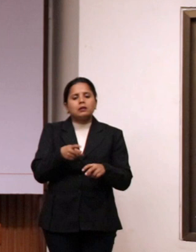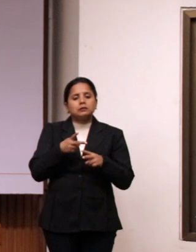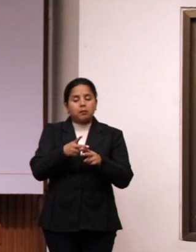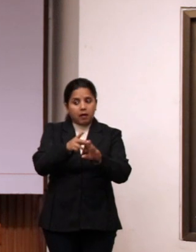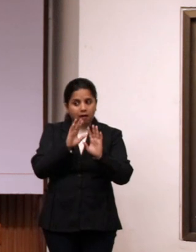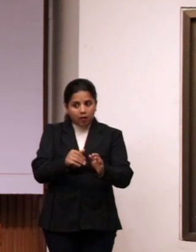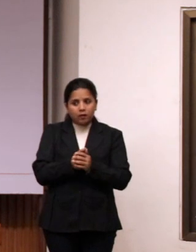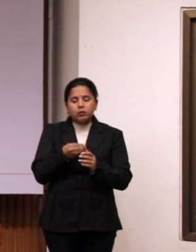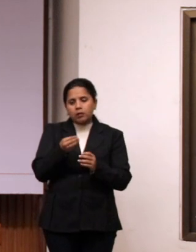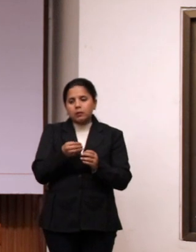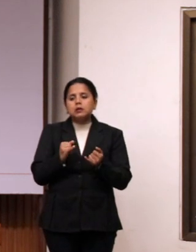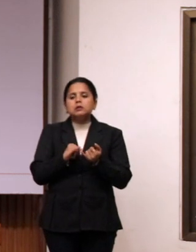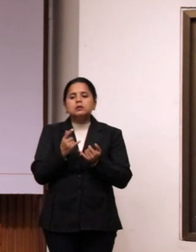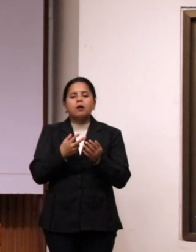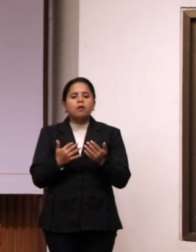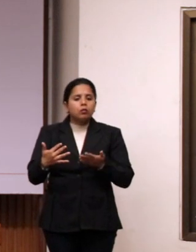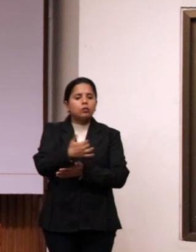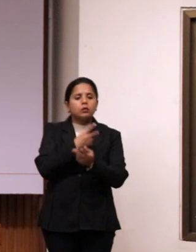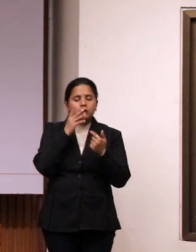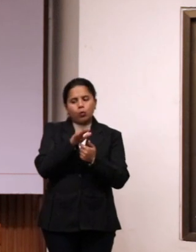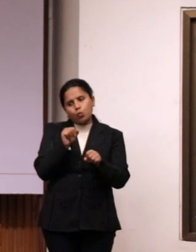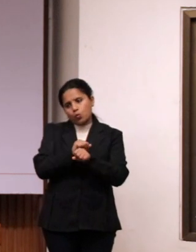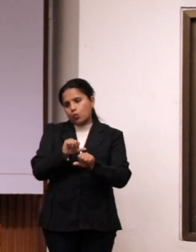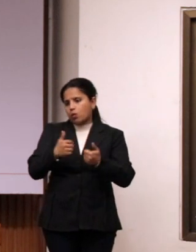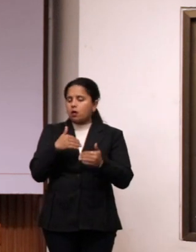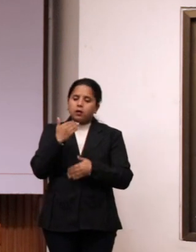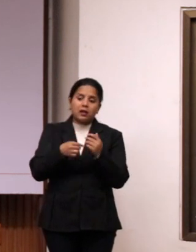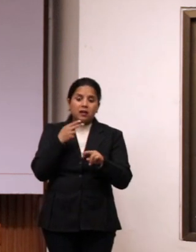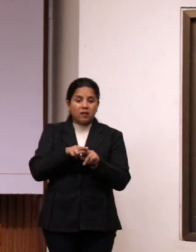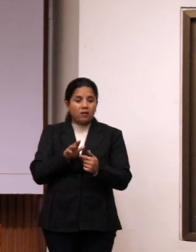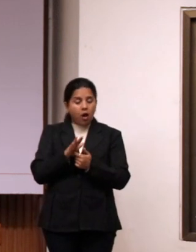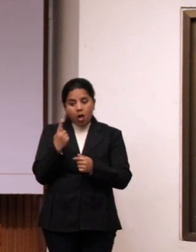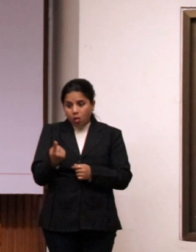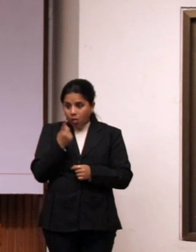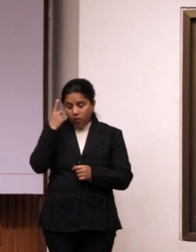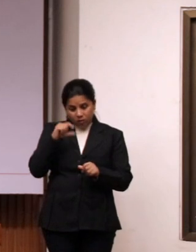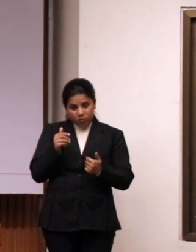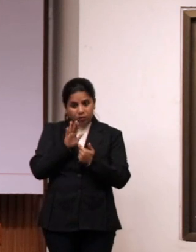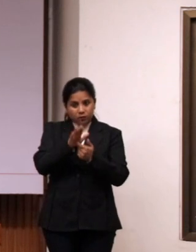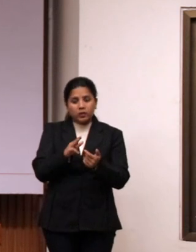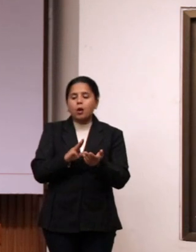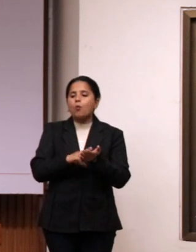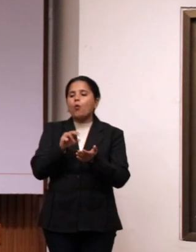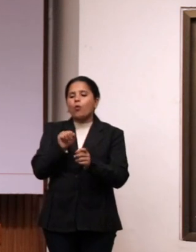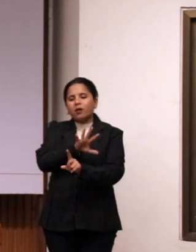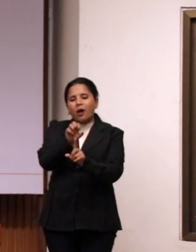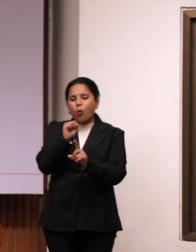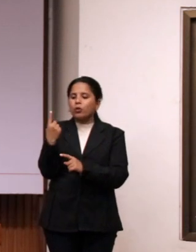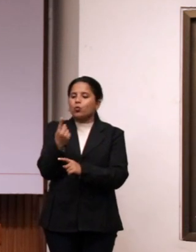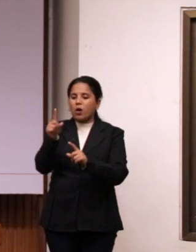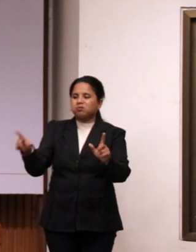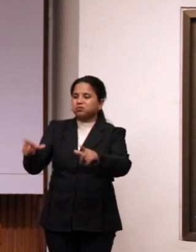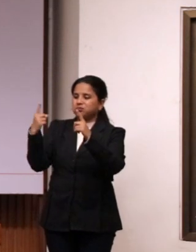already through survey we find, then it will work well. But if you bring alone what you call monoculture of trees,